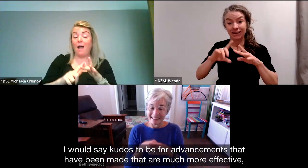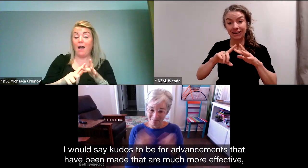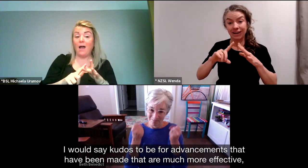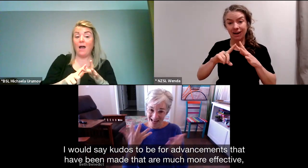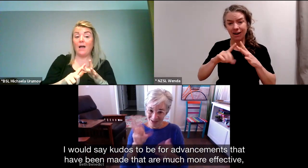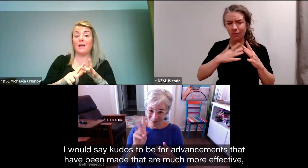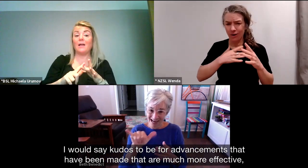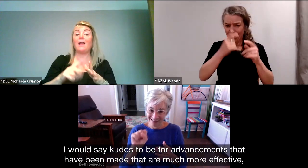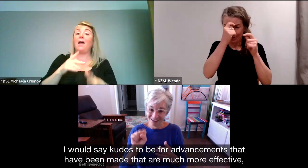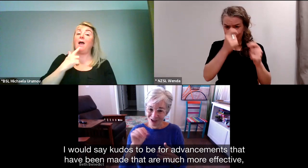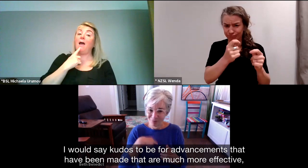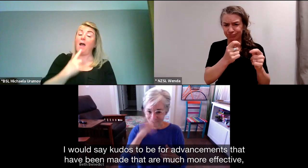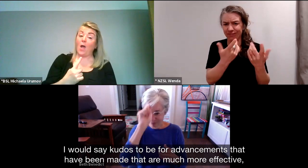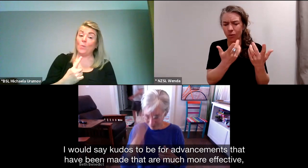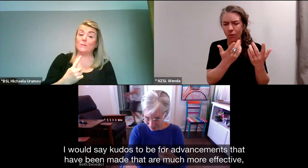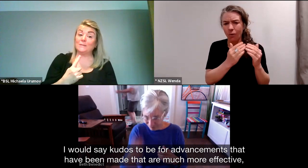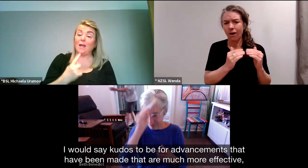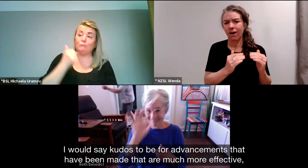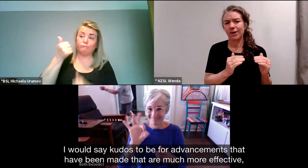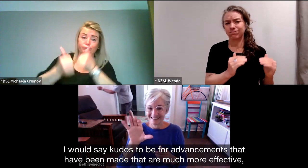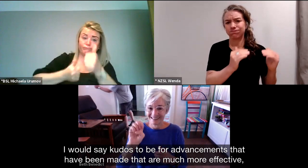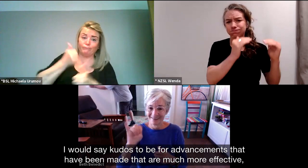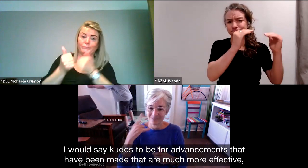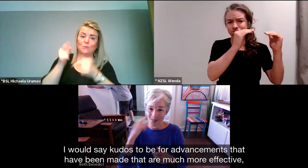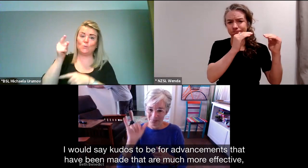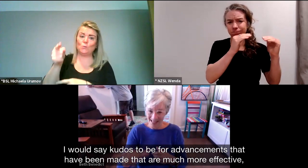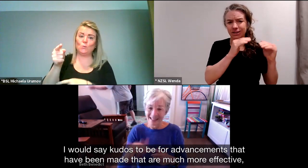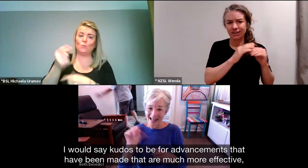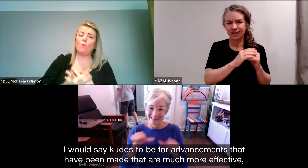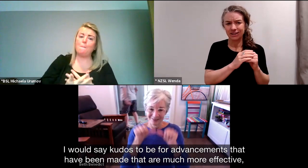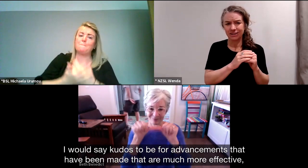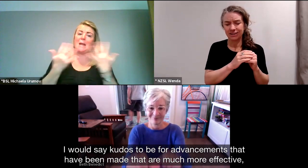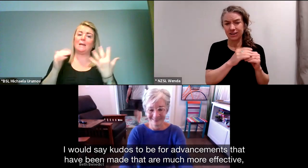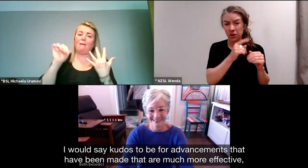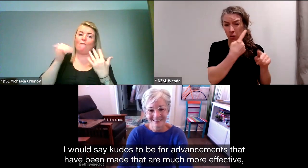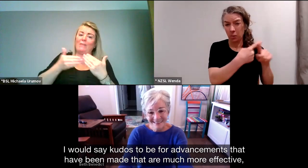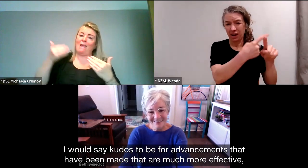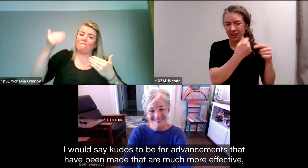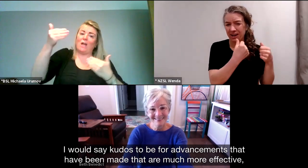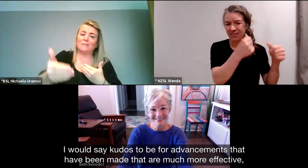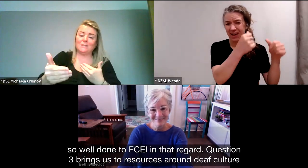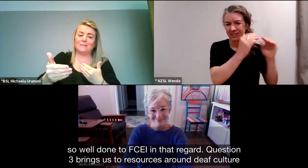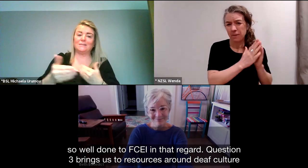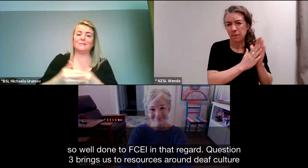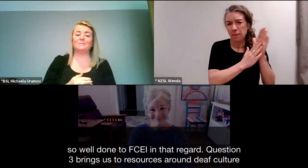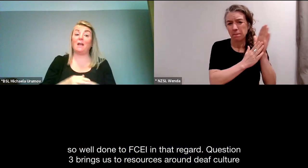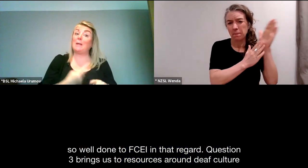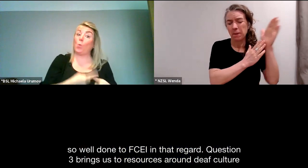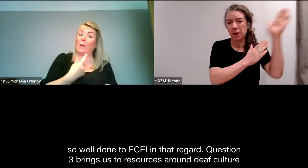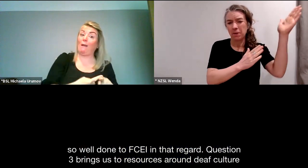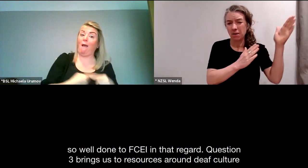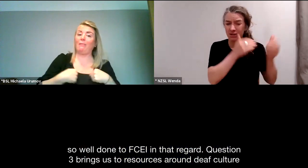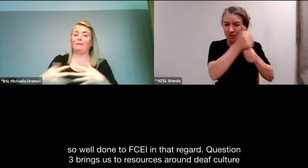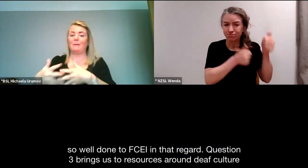to you for many of the advancements you've made that have been much quicker and more effective than they have been in the United States. So well done to